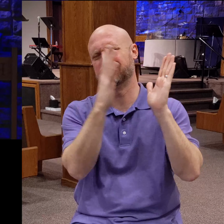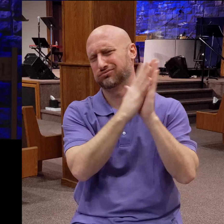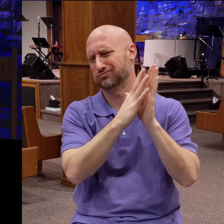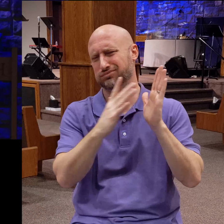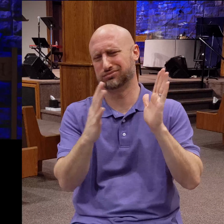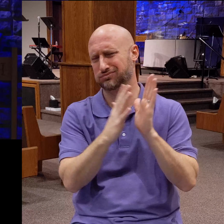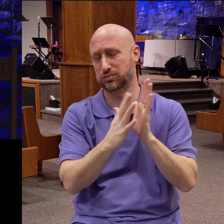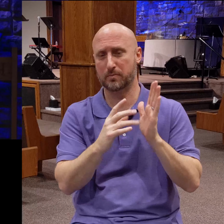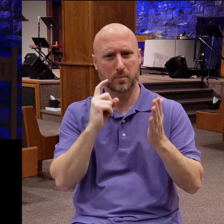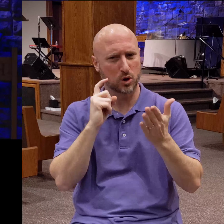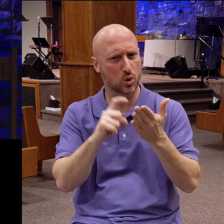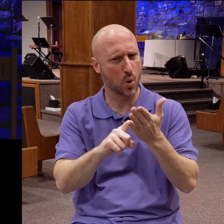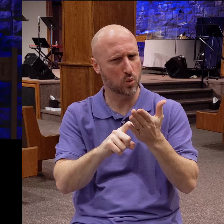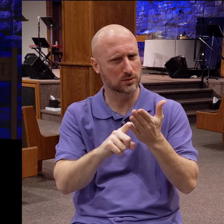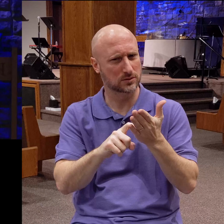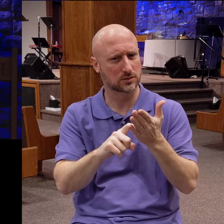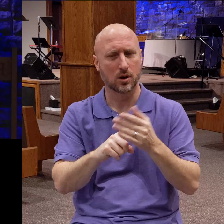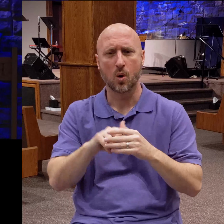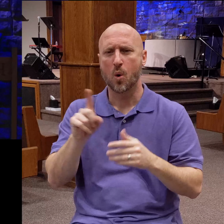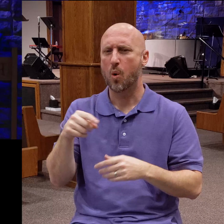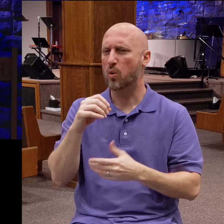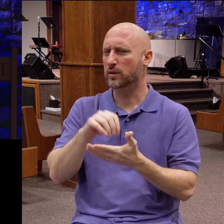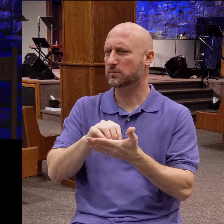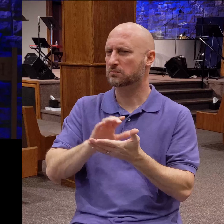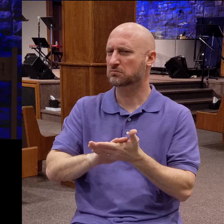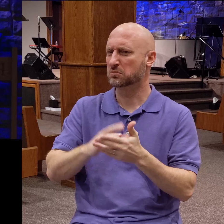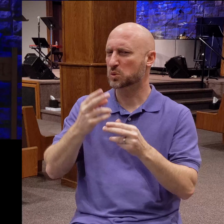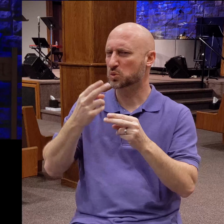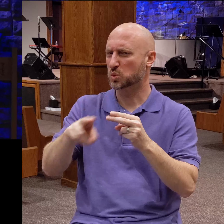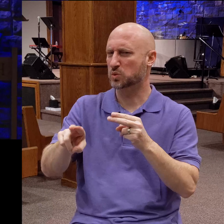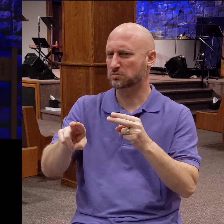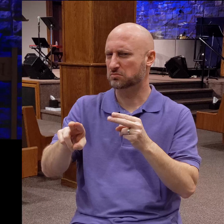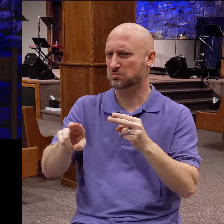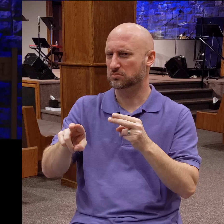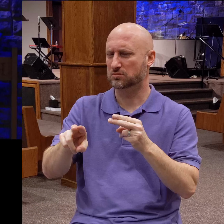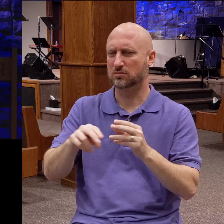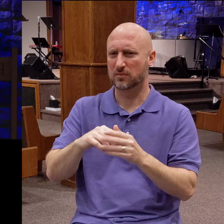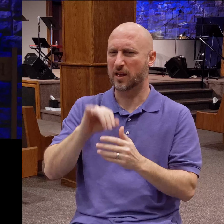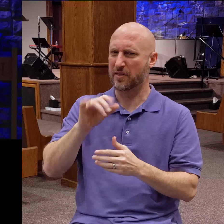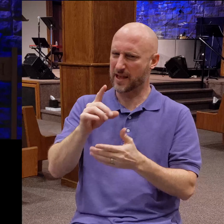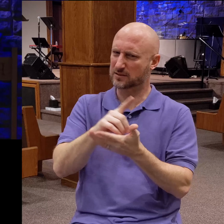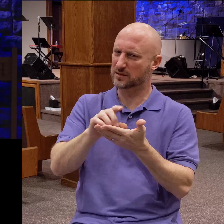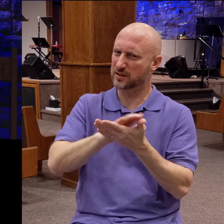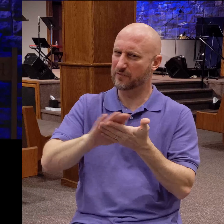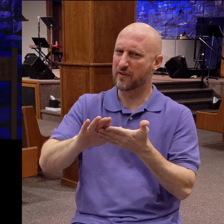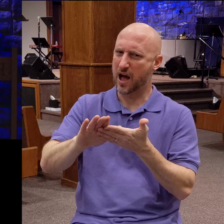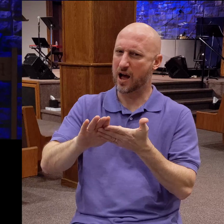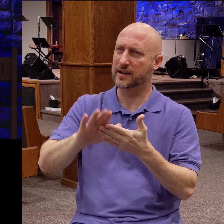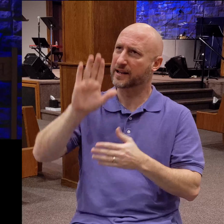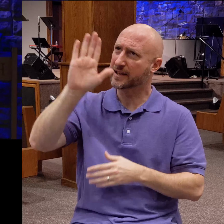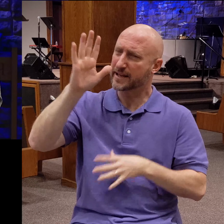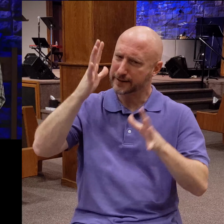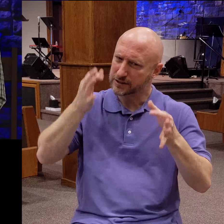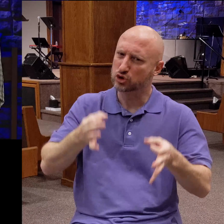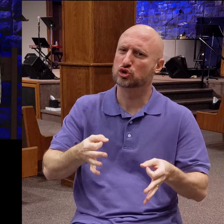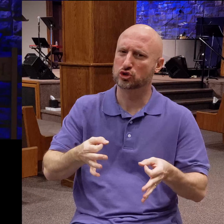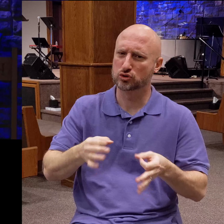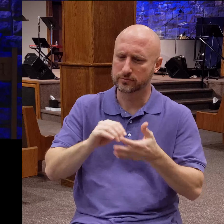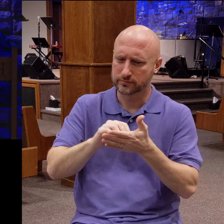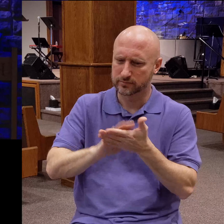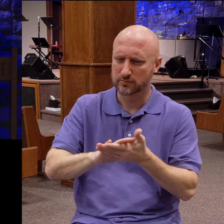incompleteness. And it's divine. There is a divine incompleteness in all of this